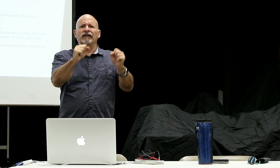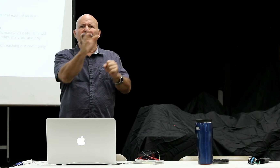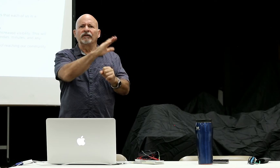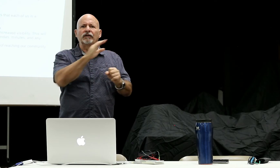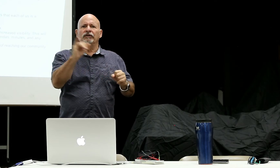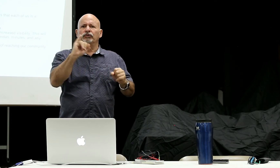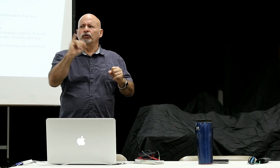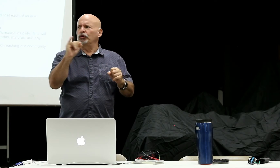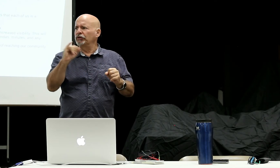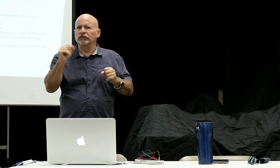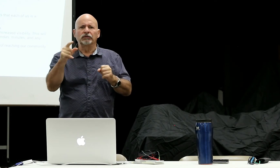level.